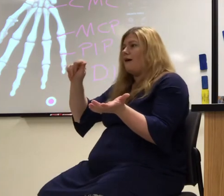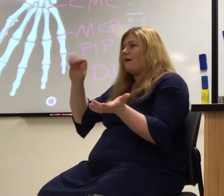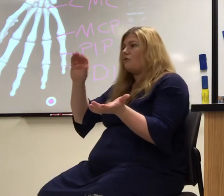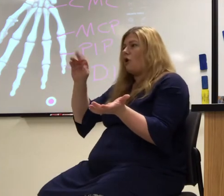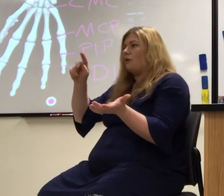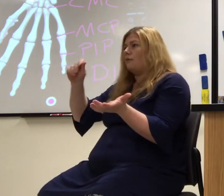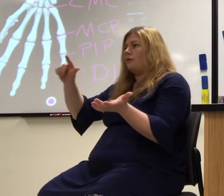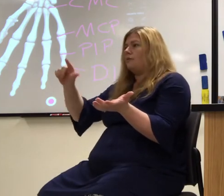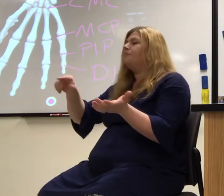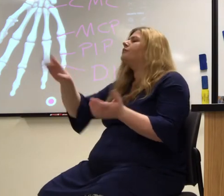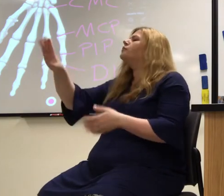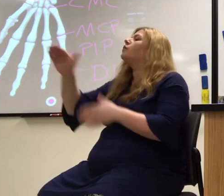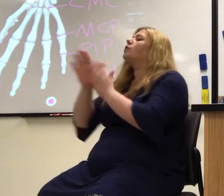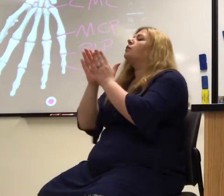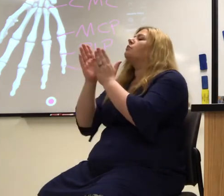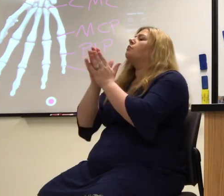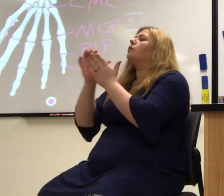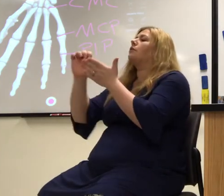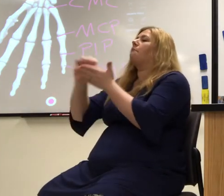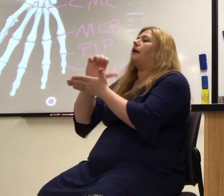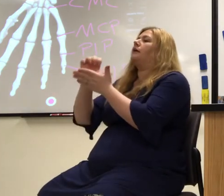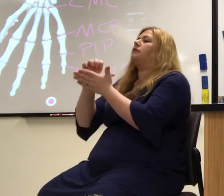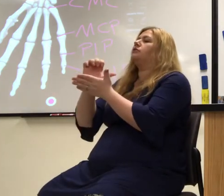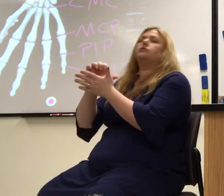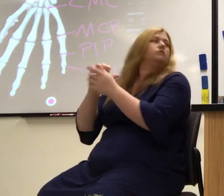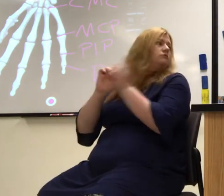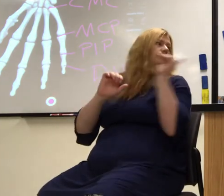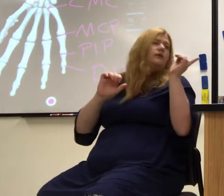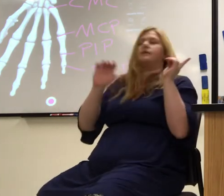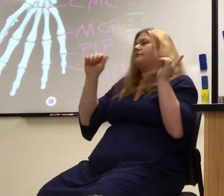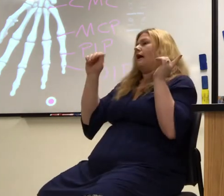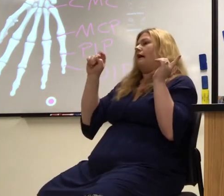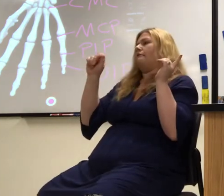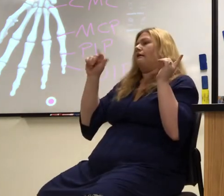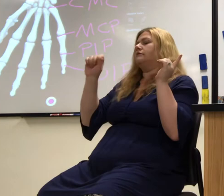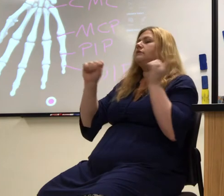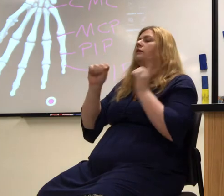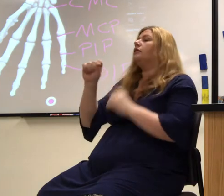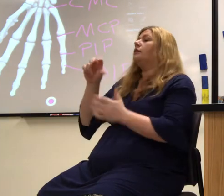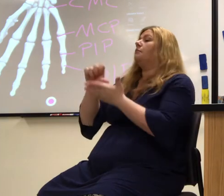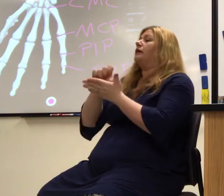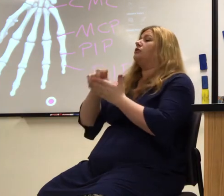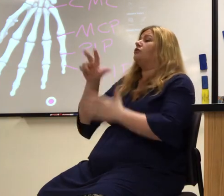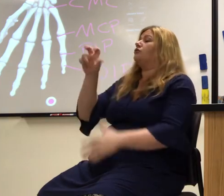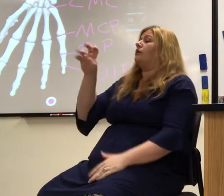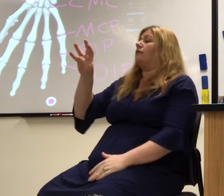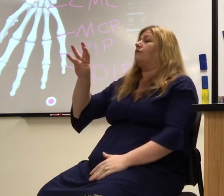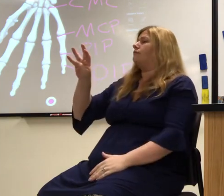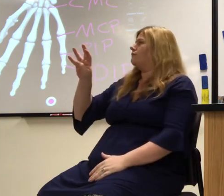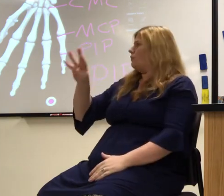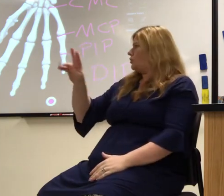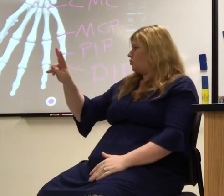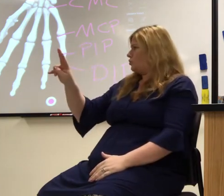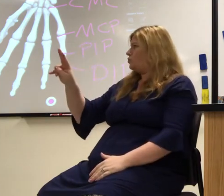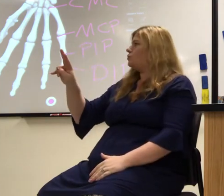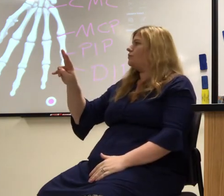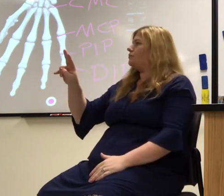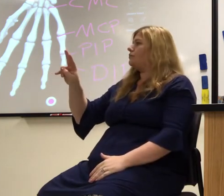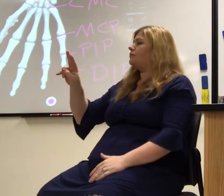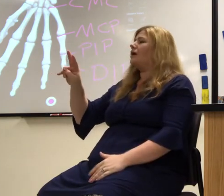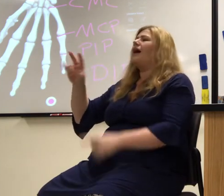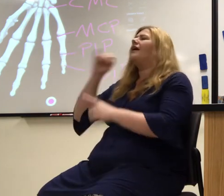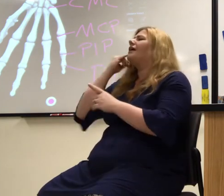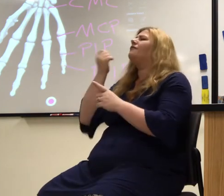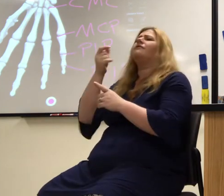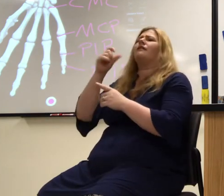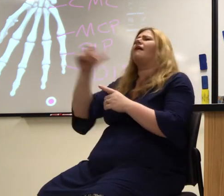Page 342 in this atlas is a good one. If you don't have this atlas, bring me any book, I'll show you where to find